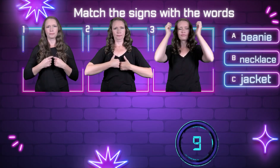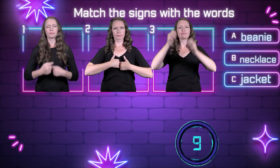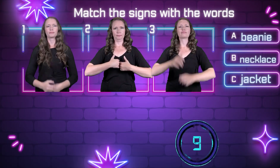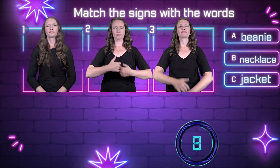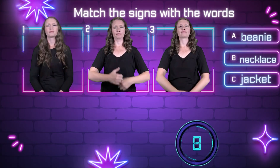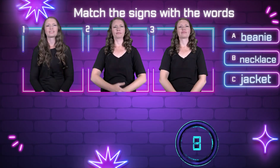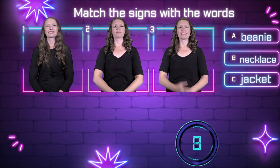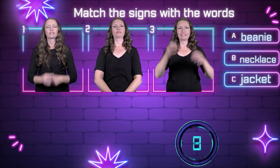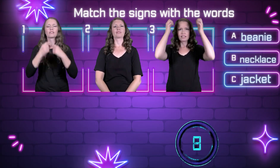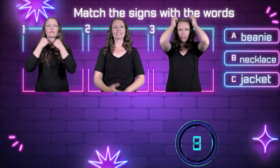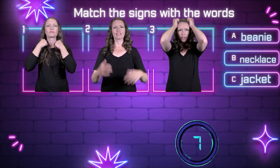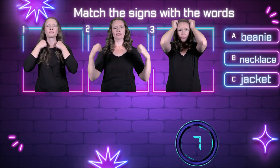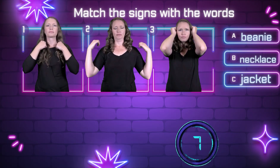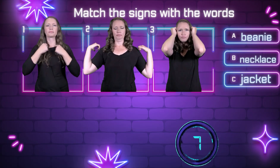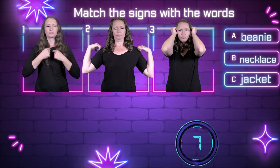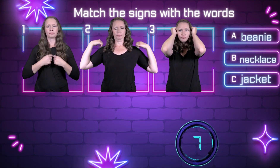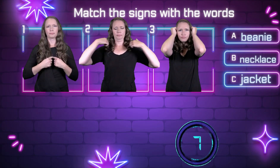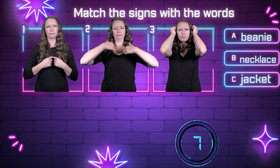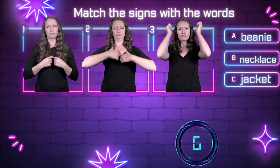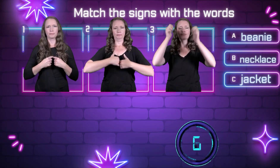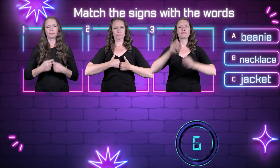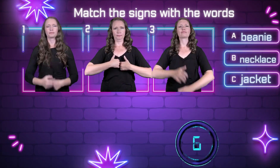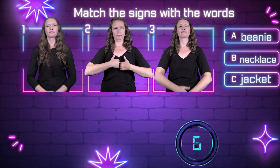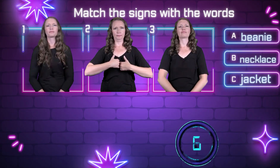Match the signs with the correct words.